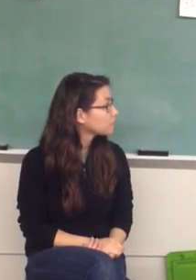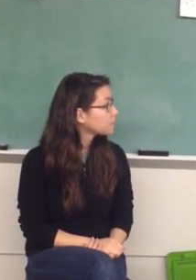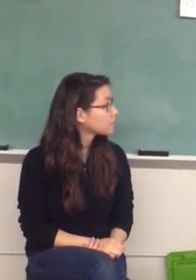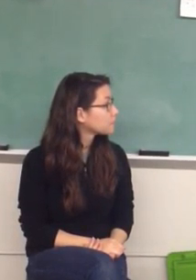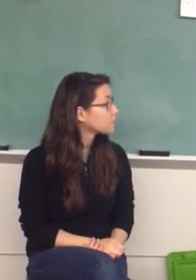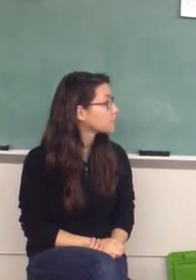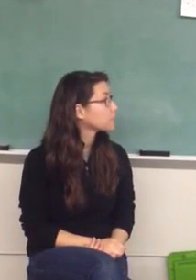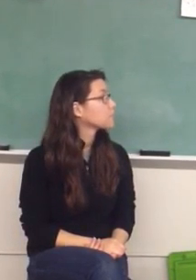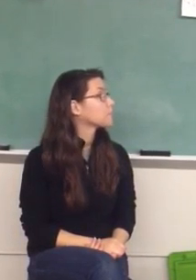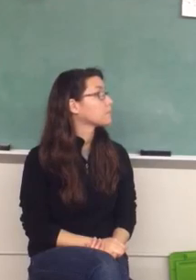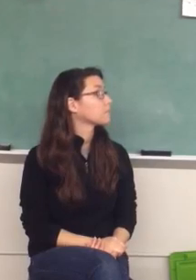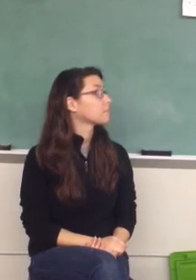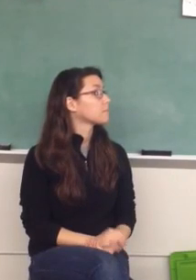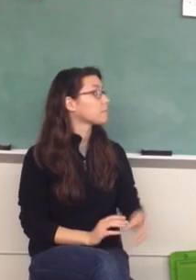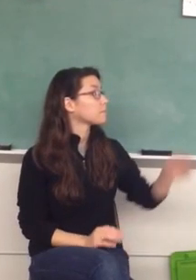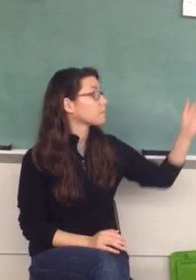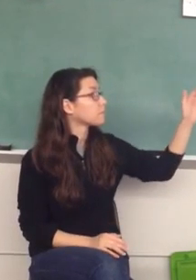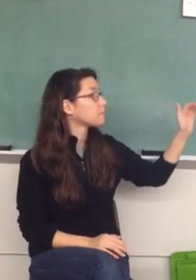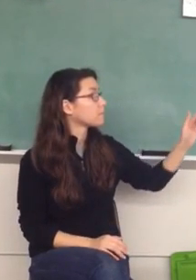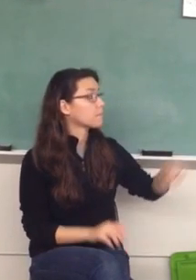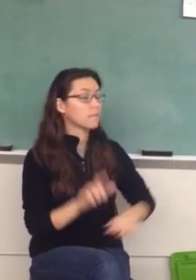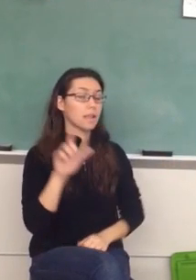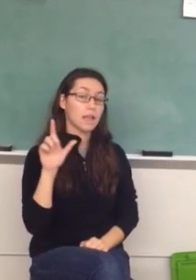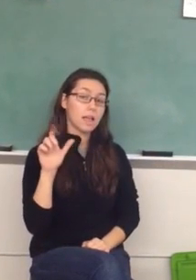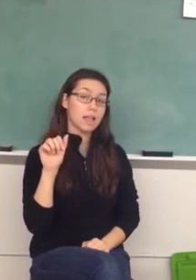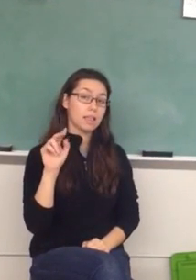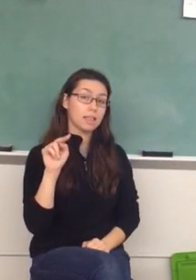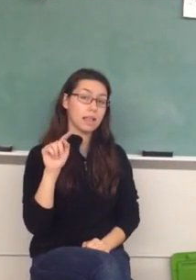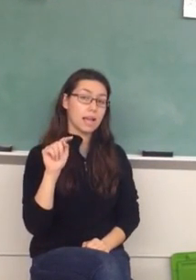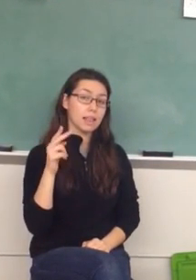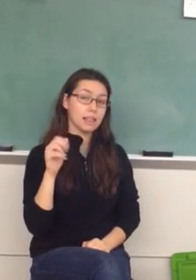Lanthanides and actinides, the 2 rows at the bottom, are also transition metals.